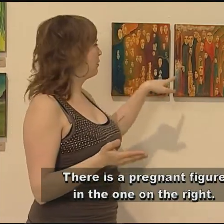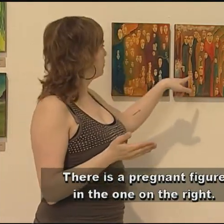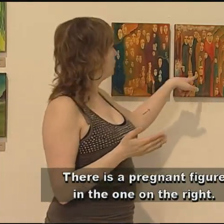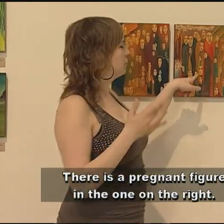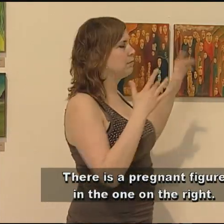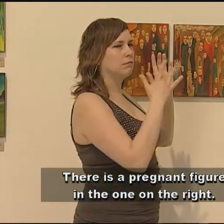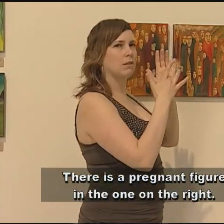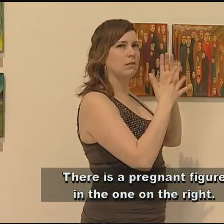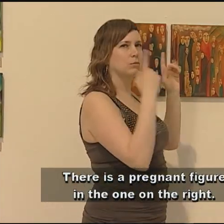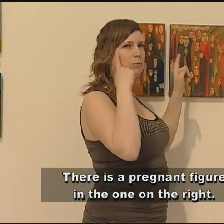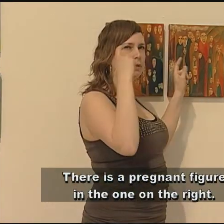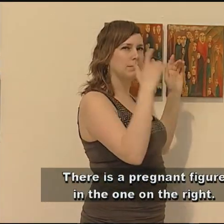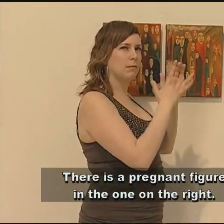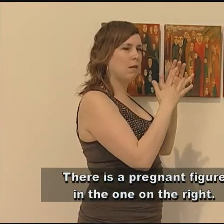pregnant figure in the one on the right.